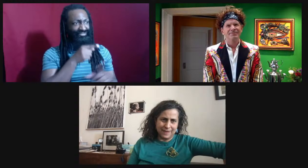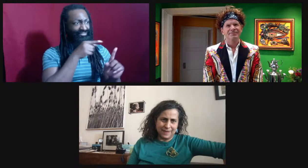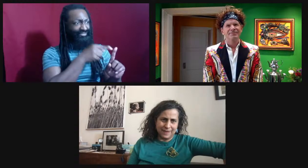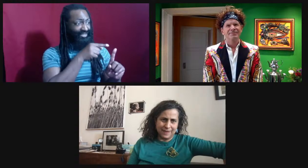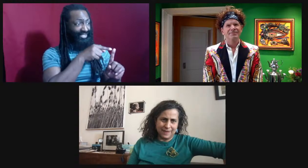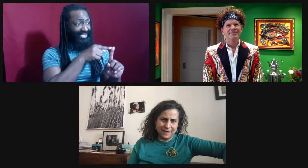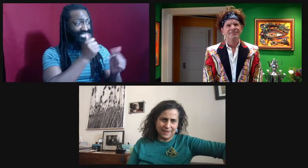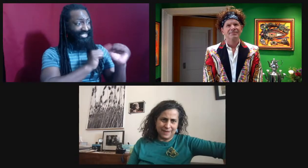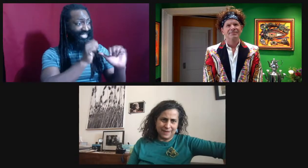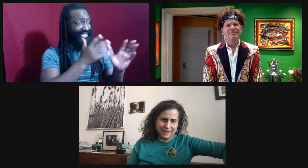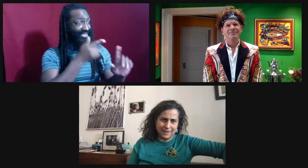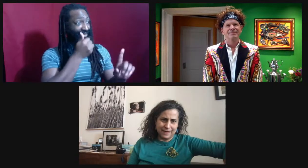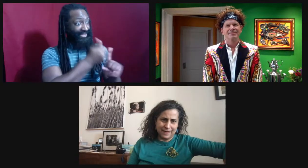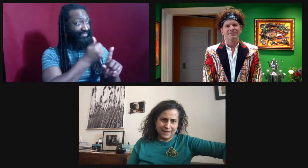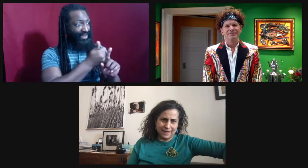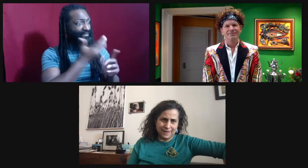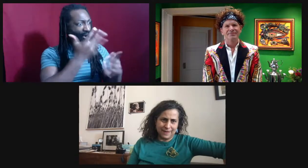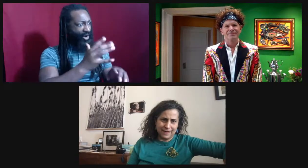People don't know who they are.